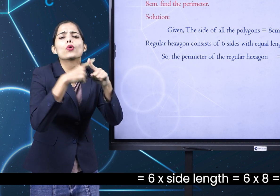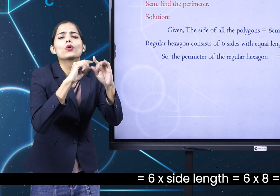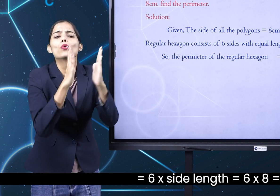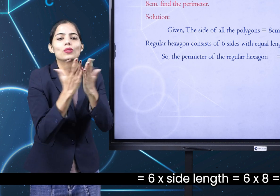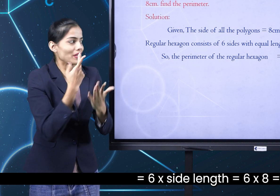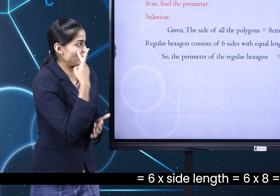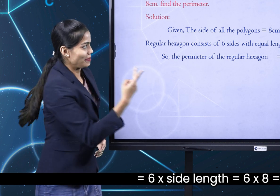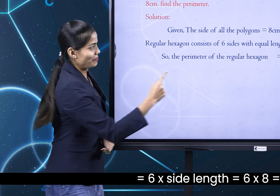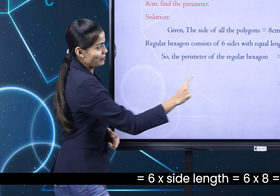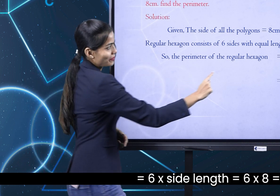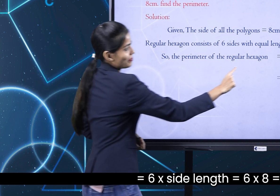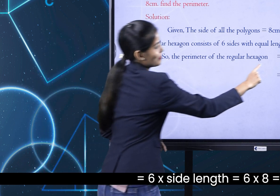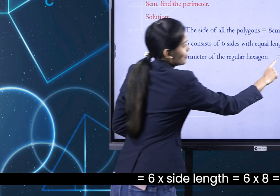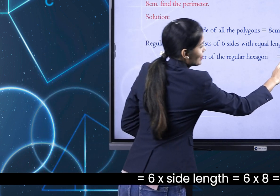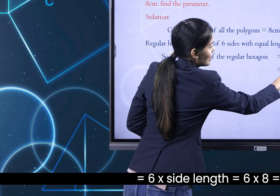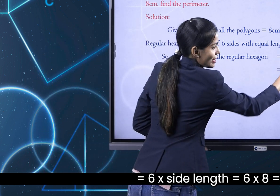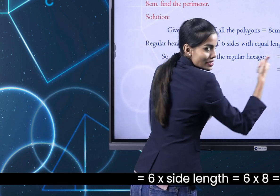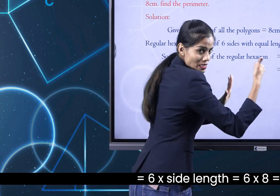into 8 is equal to 48 cm.